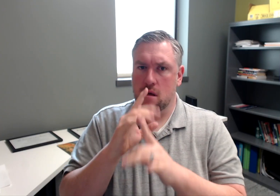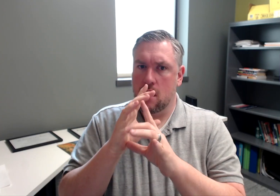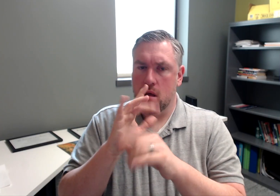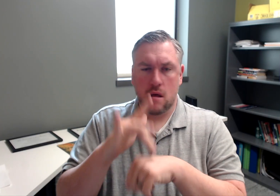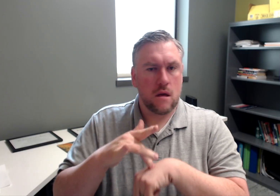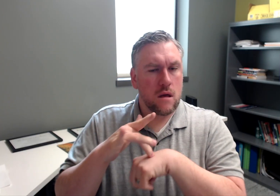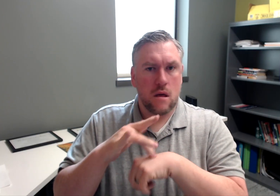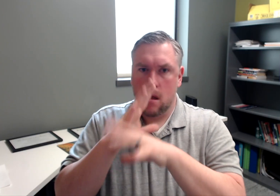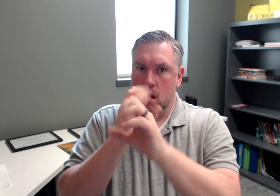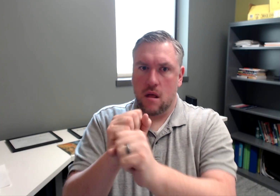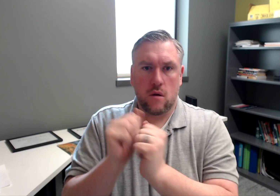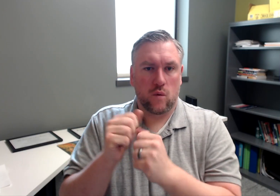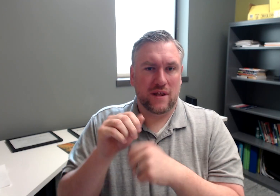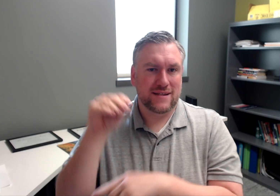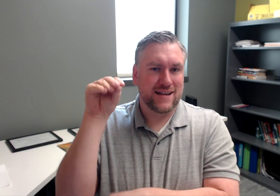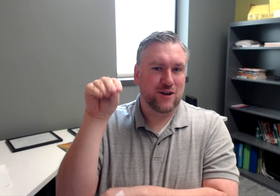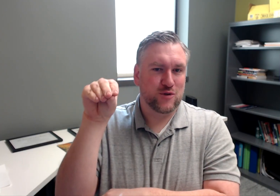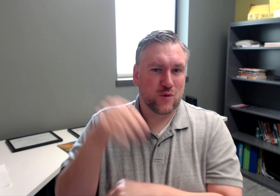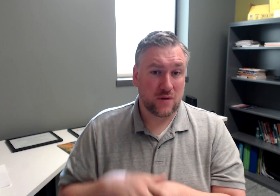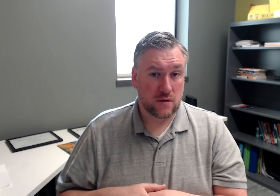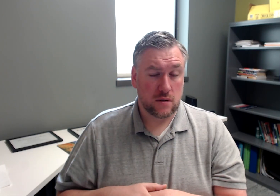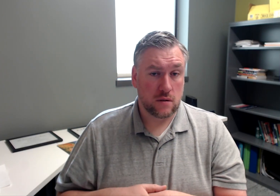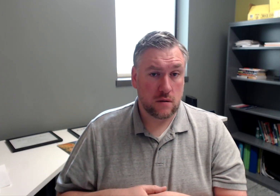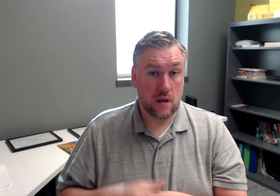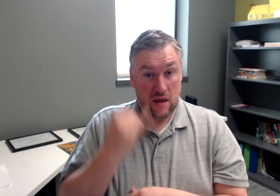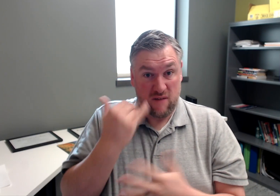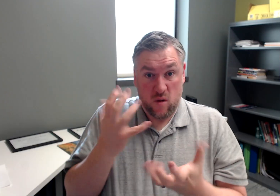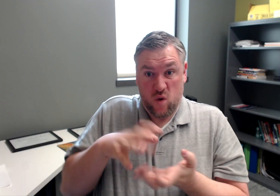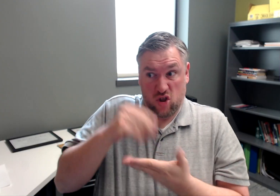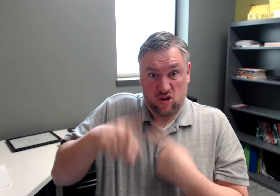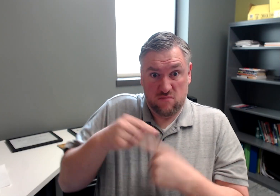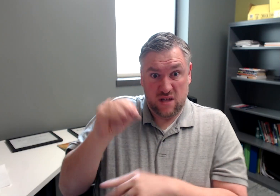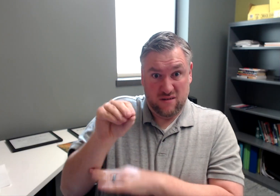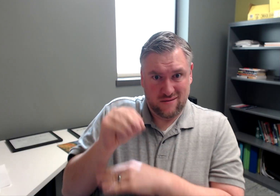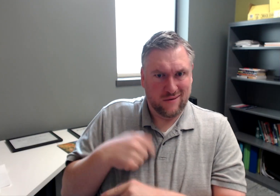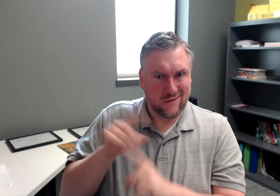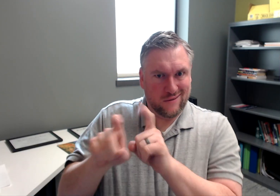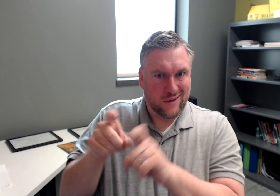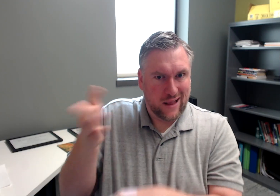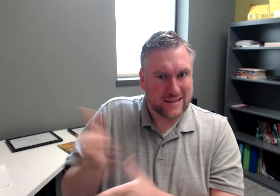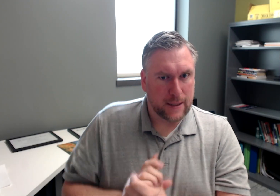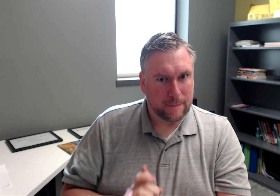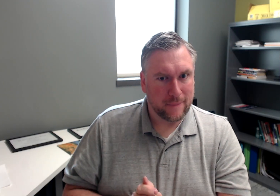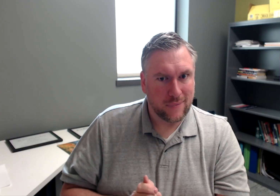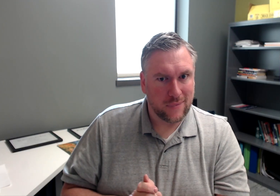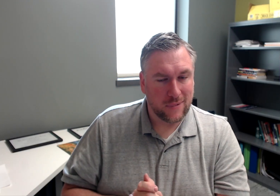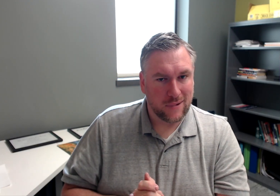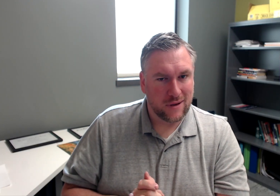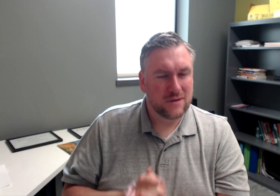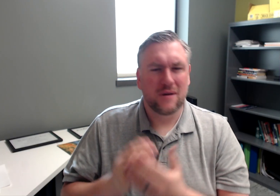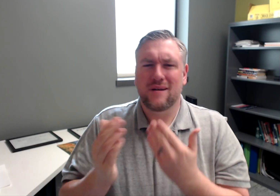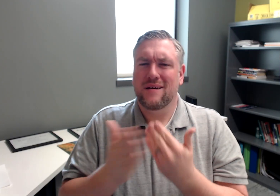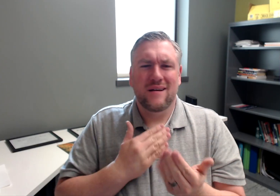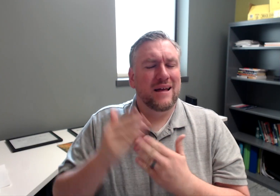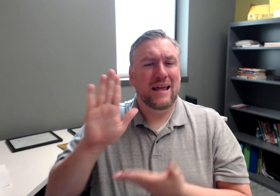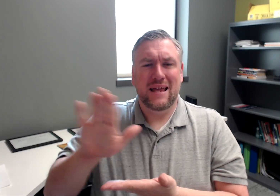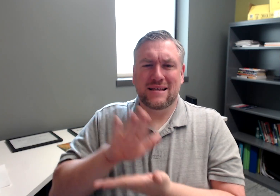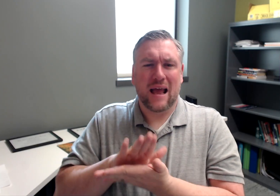has autism, and he has an obsession, a fascination with dinosaurs. If I want to learn about something with dinosaurs, I'm going to ask him.